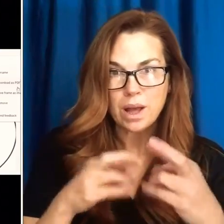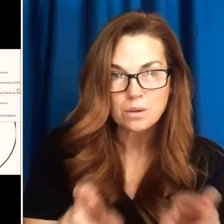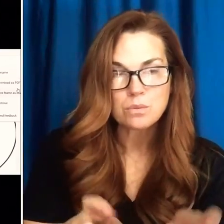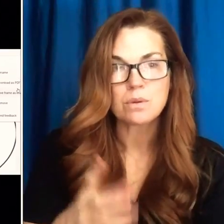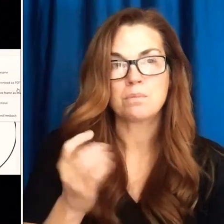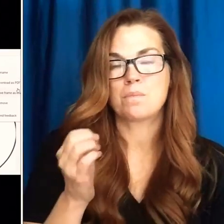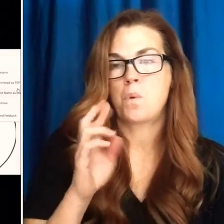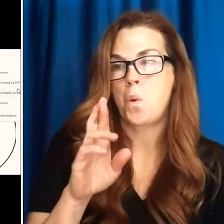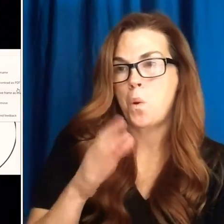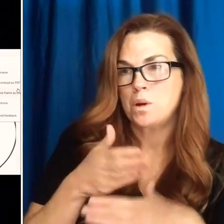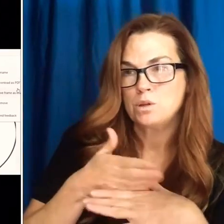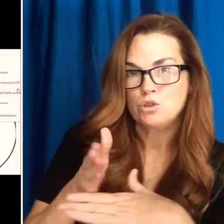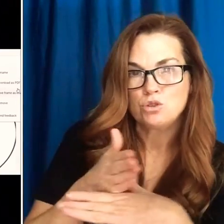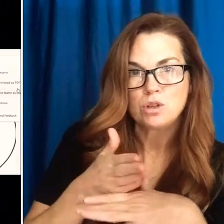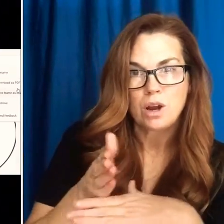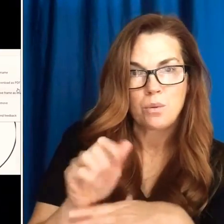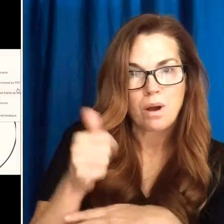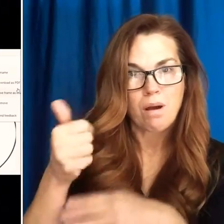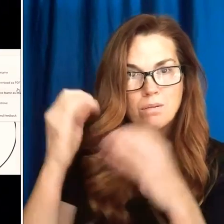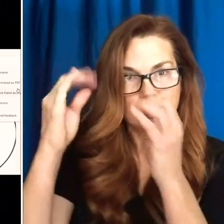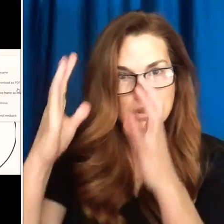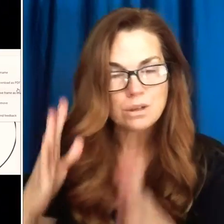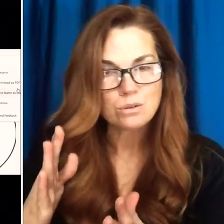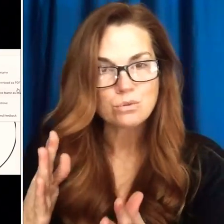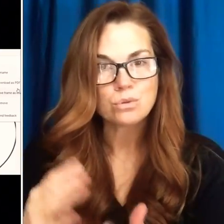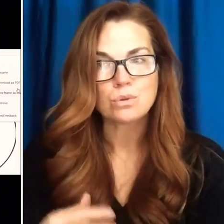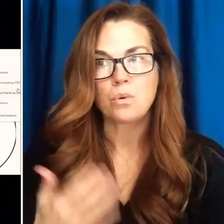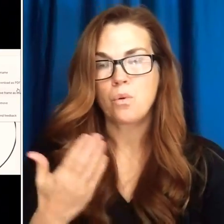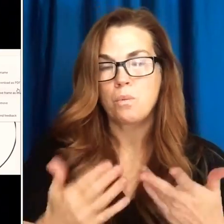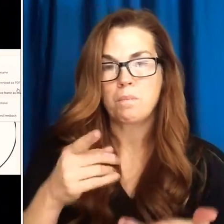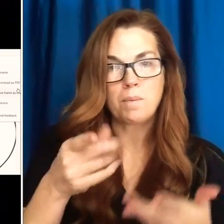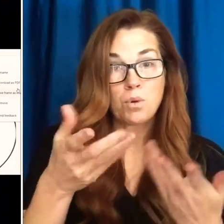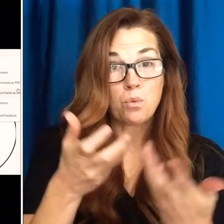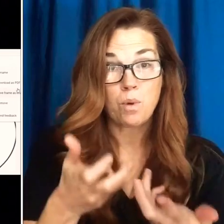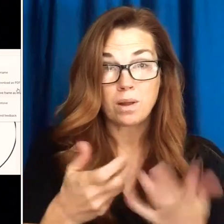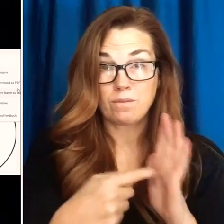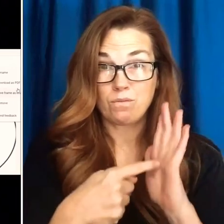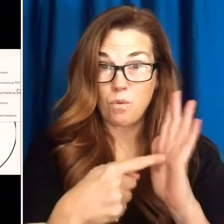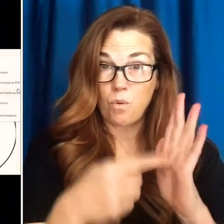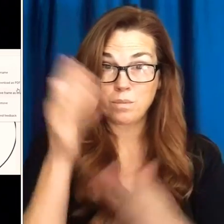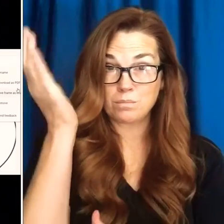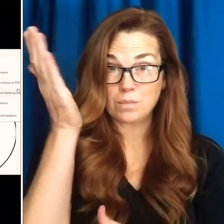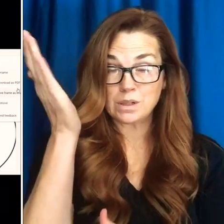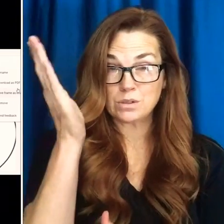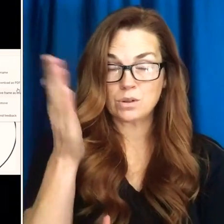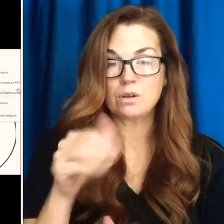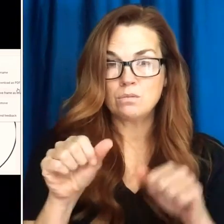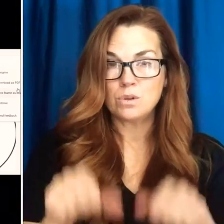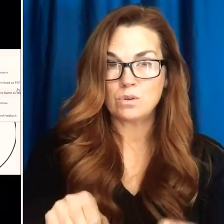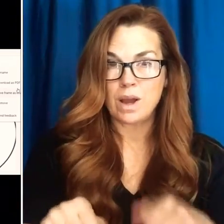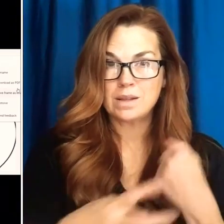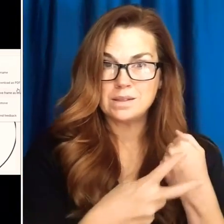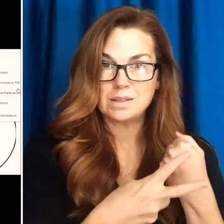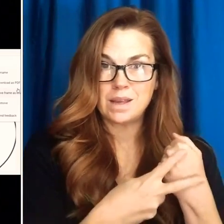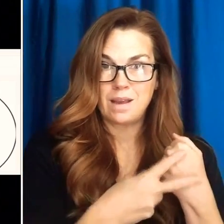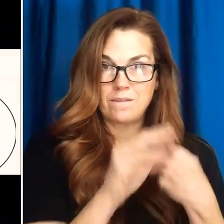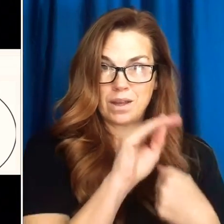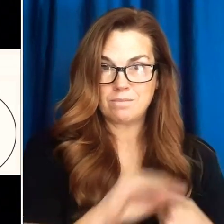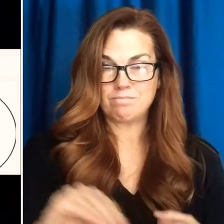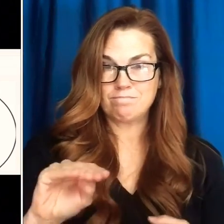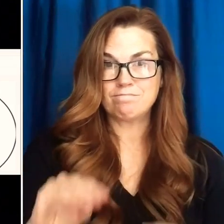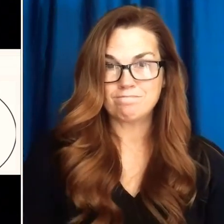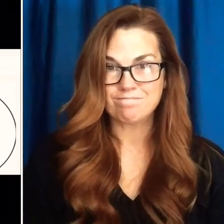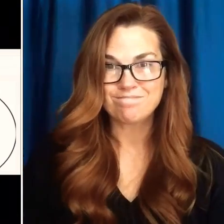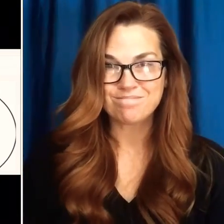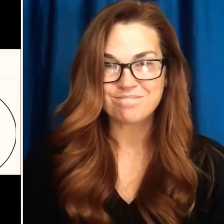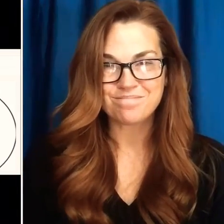like one of these frames in a presentation, say in a Google Slides, you could save it as an image and then insert it into that. So I